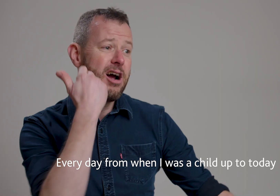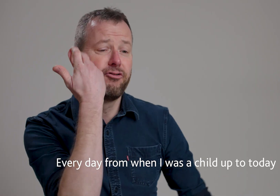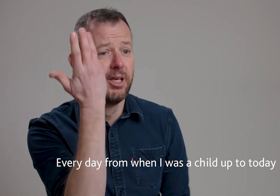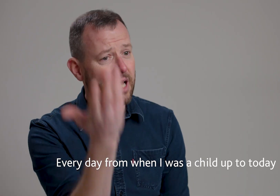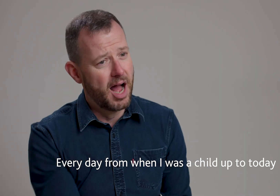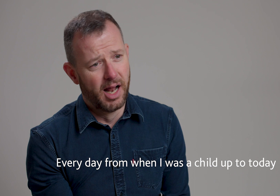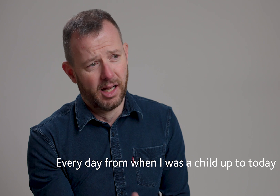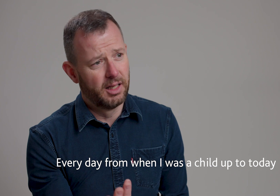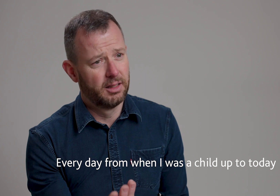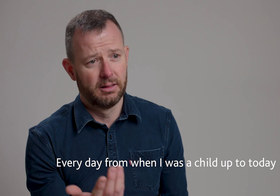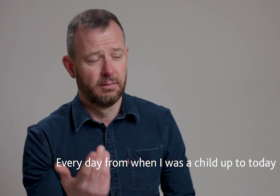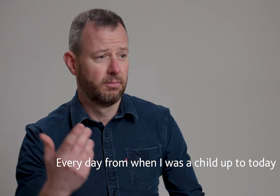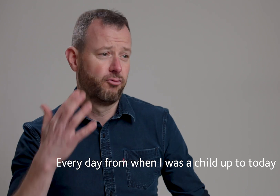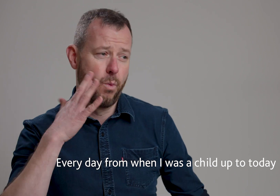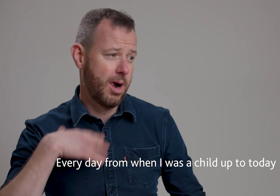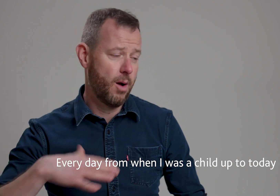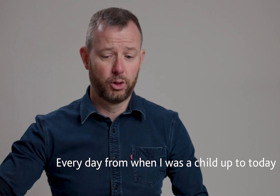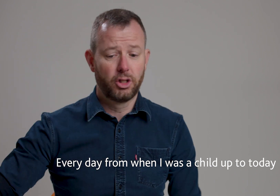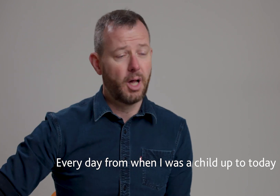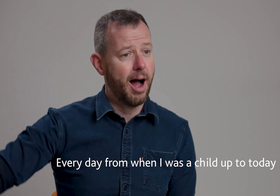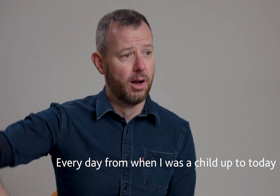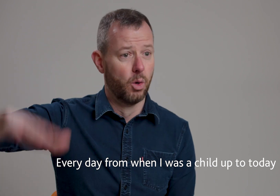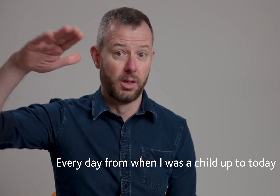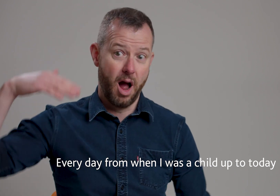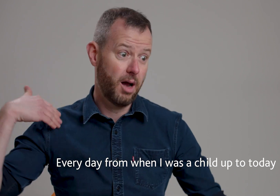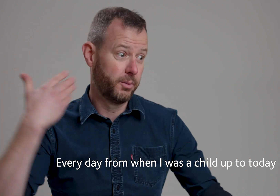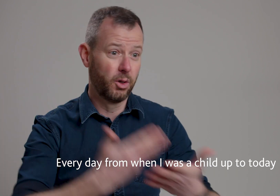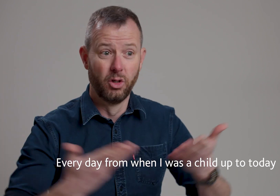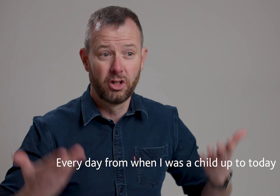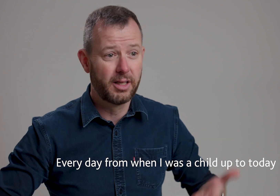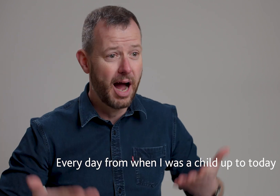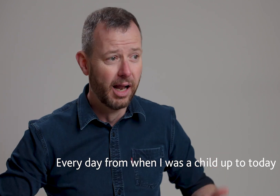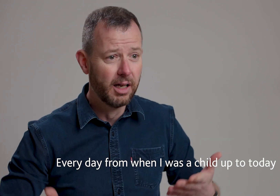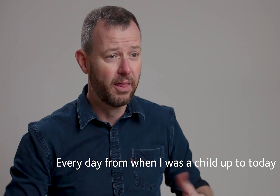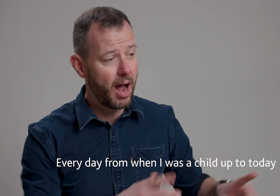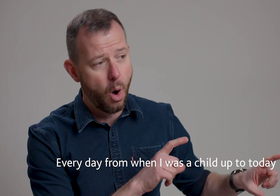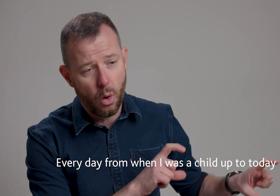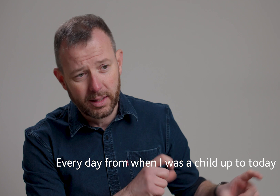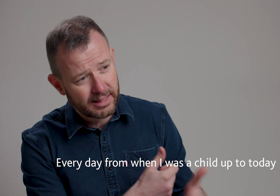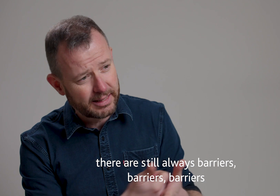Every day, from when I was a child up to the day now,